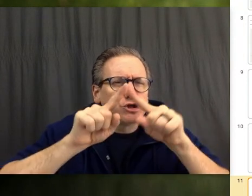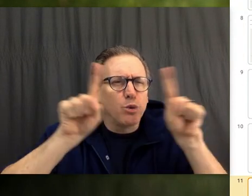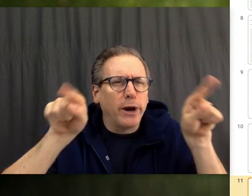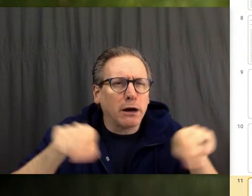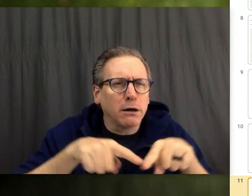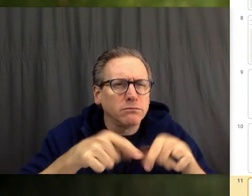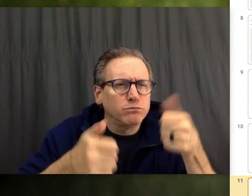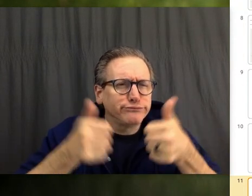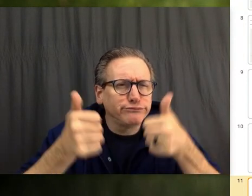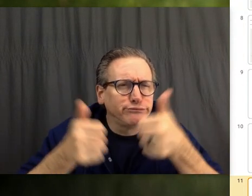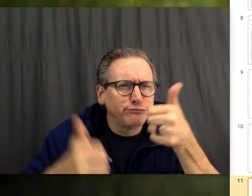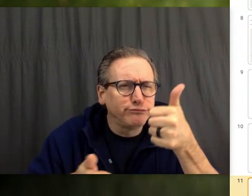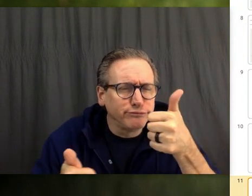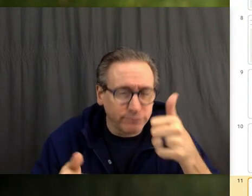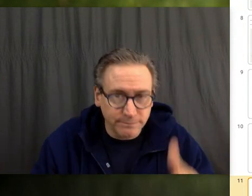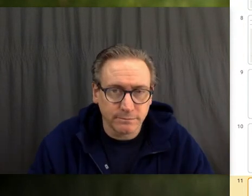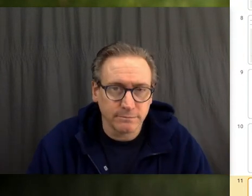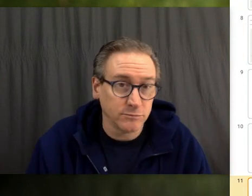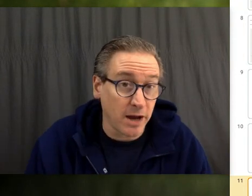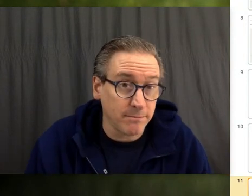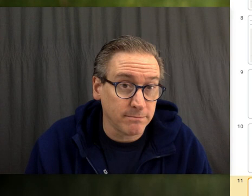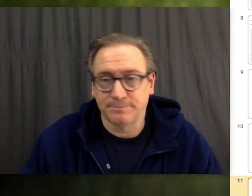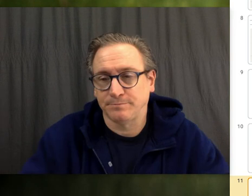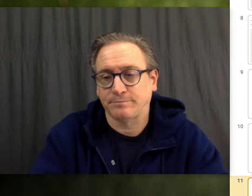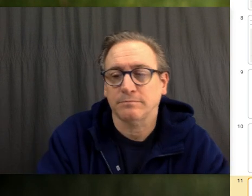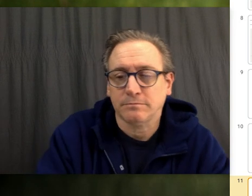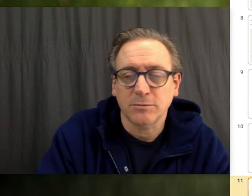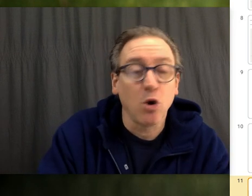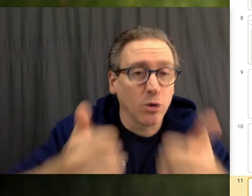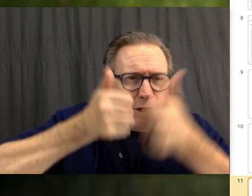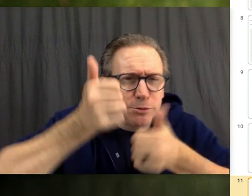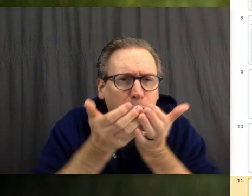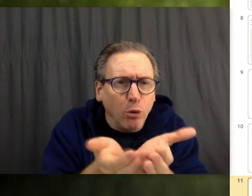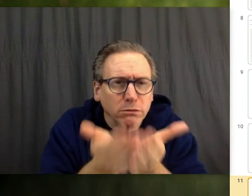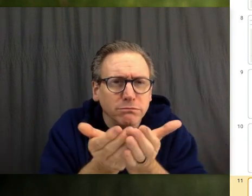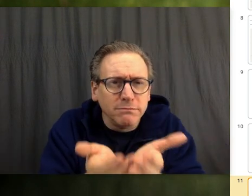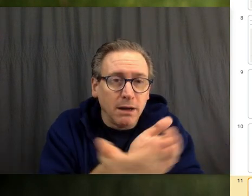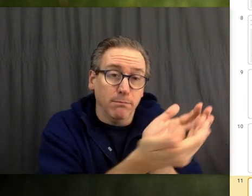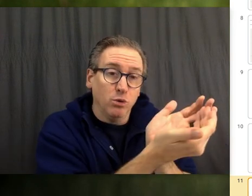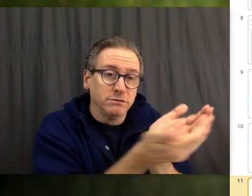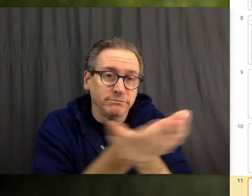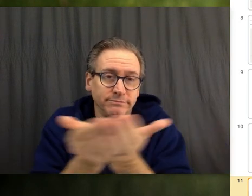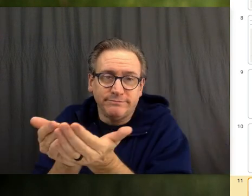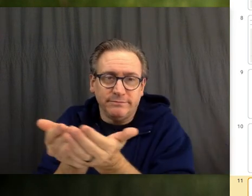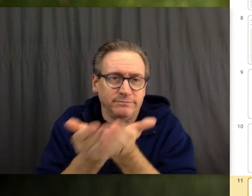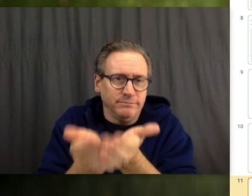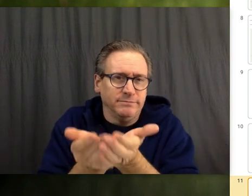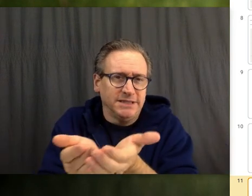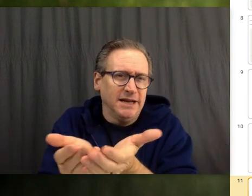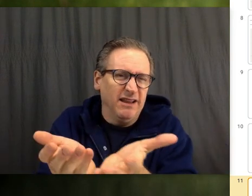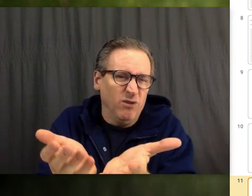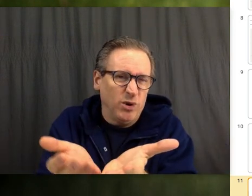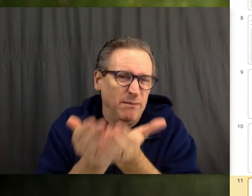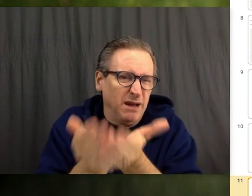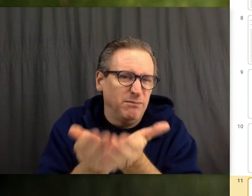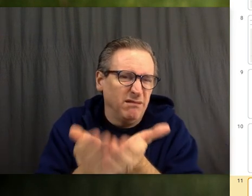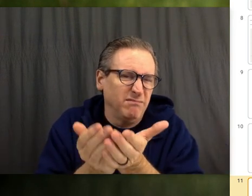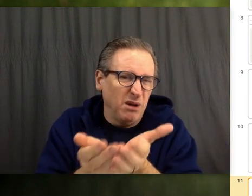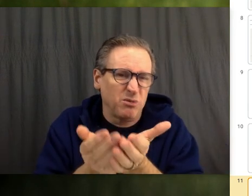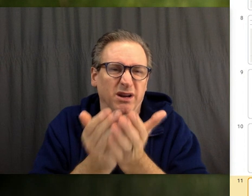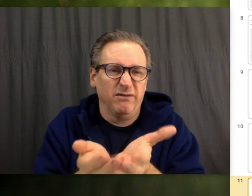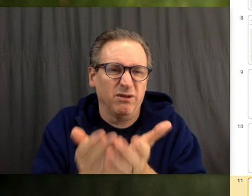Which square? Okay. Or which boat? Boat. It's not in the vocab yet,